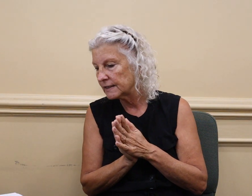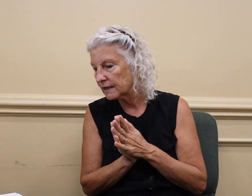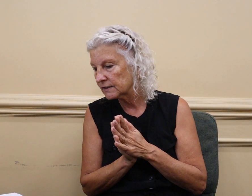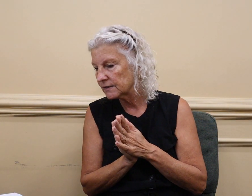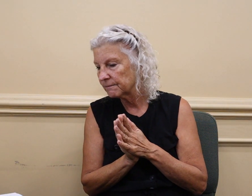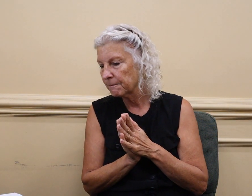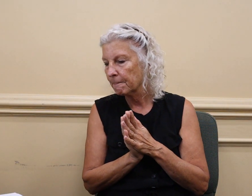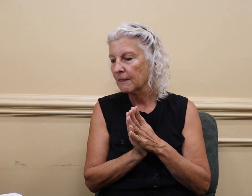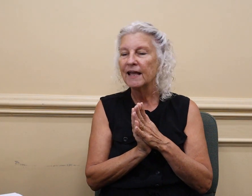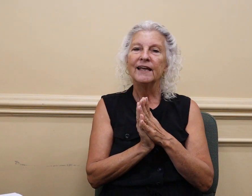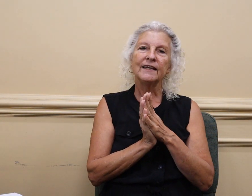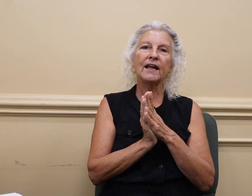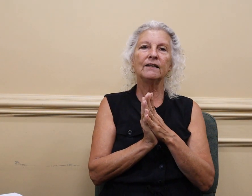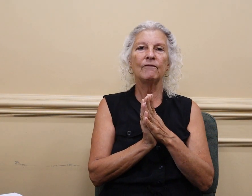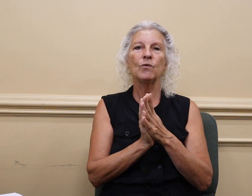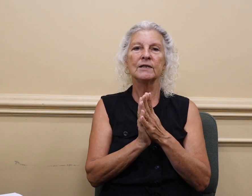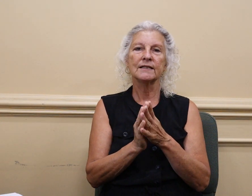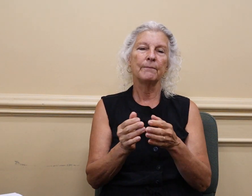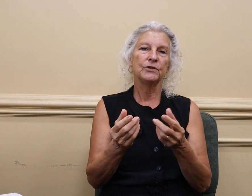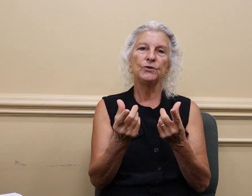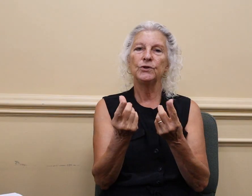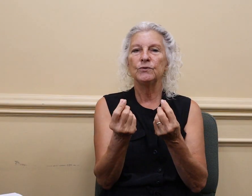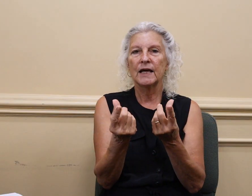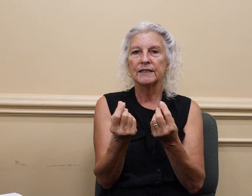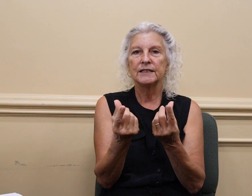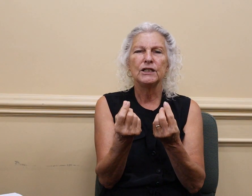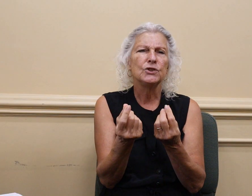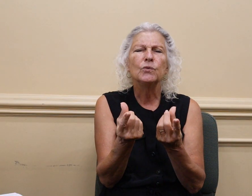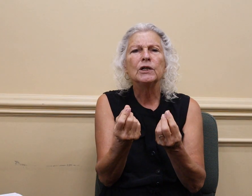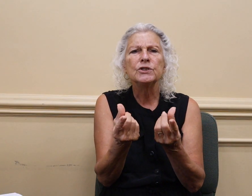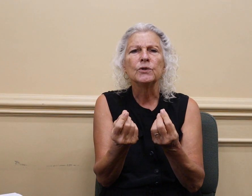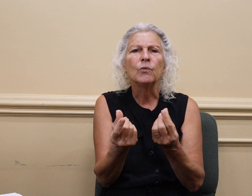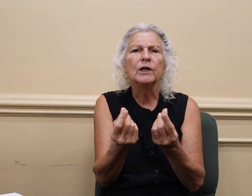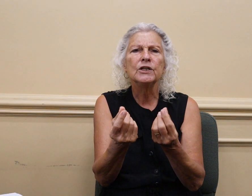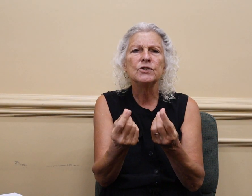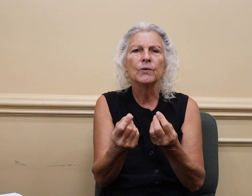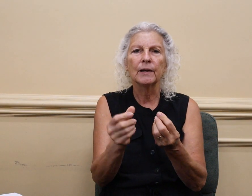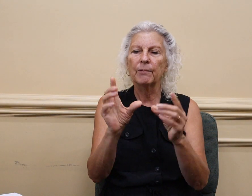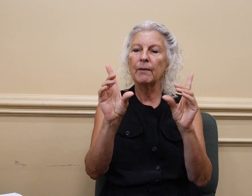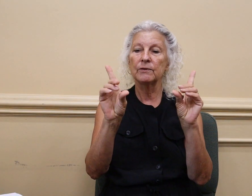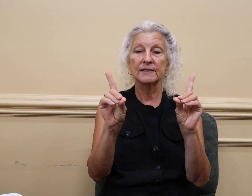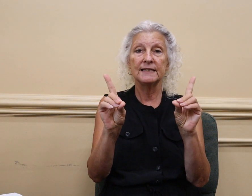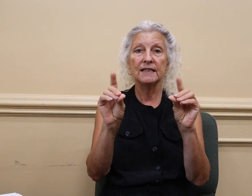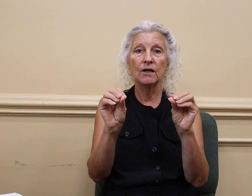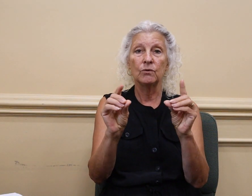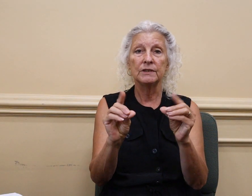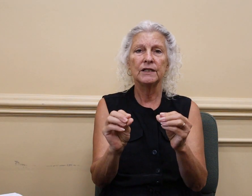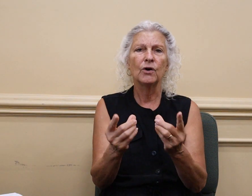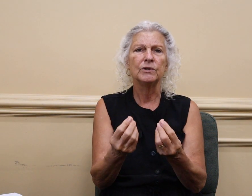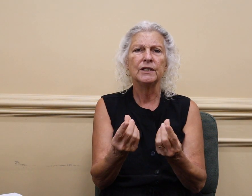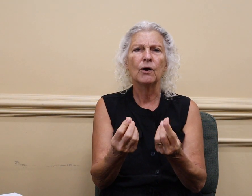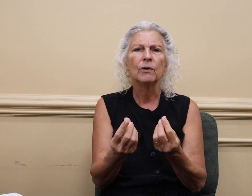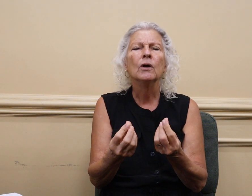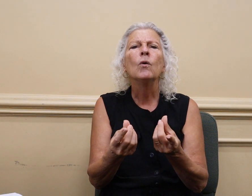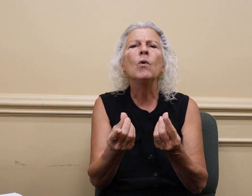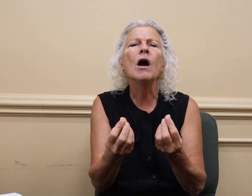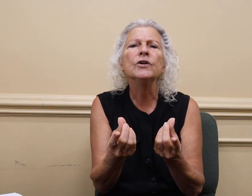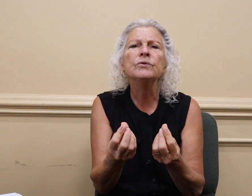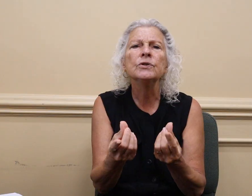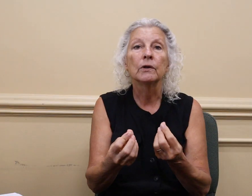context. Not a level 1 sign, but too cute not to teach you. What do? What are you doing? It probably was D-O, D-O, D-O. What are you doing?